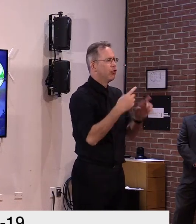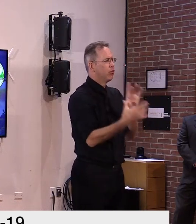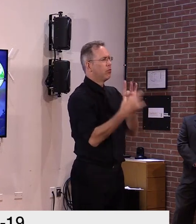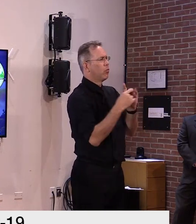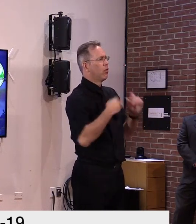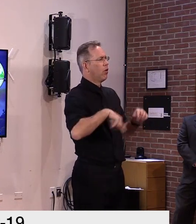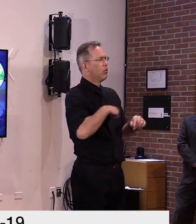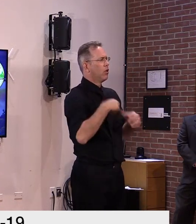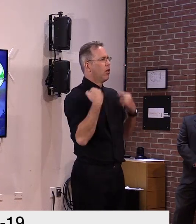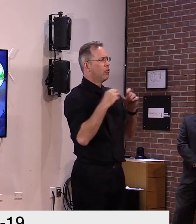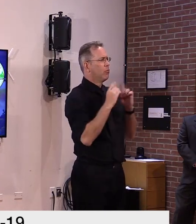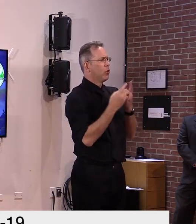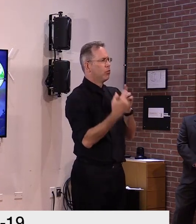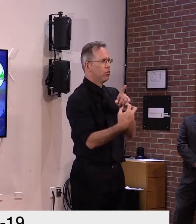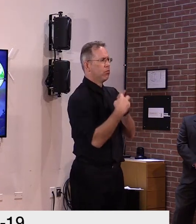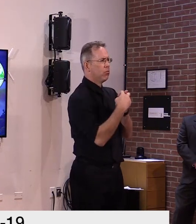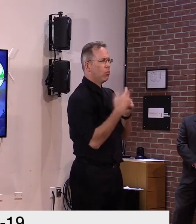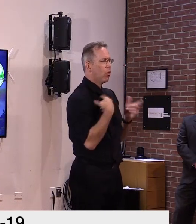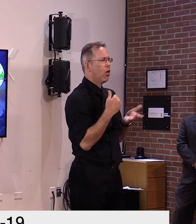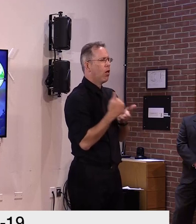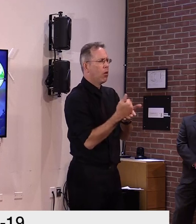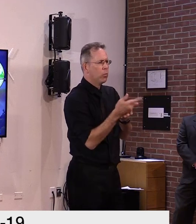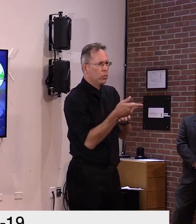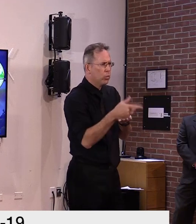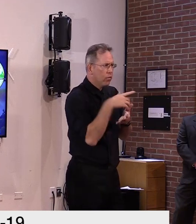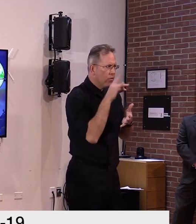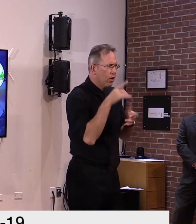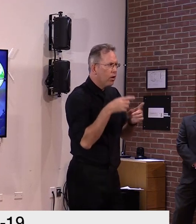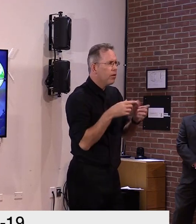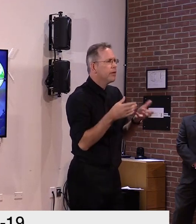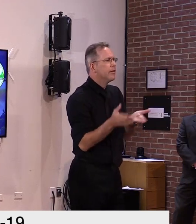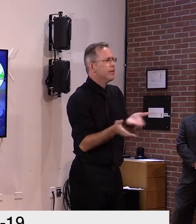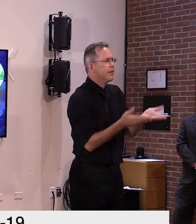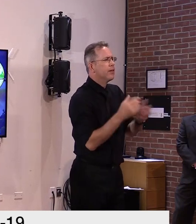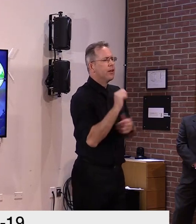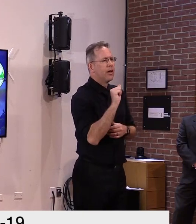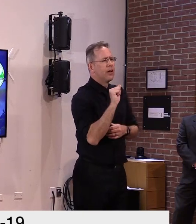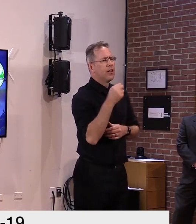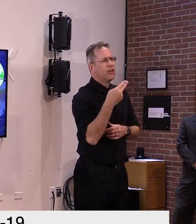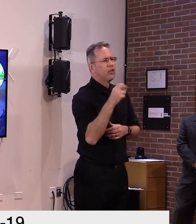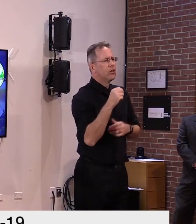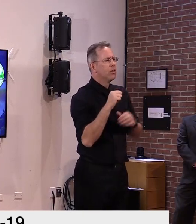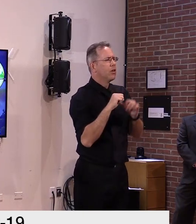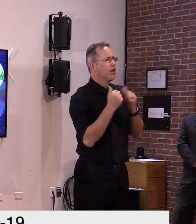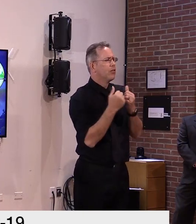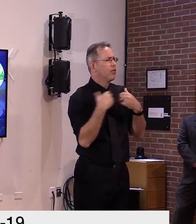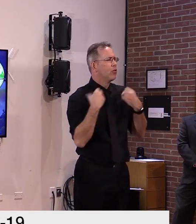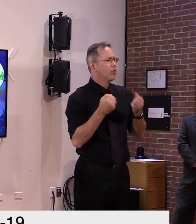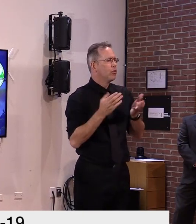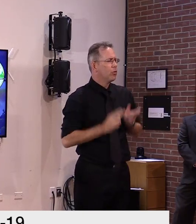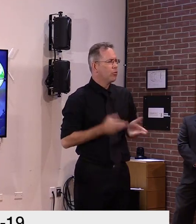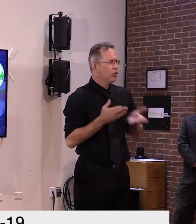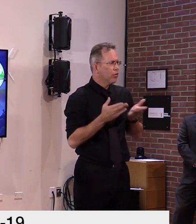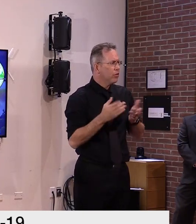that to the appropriate part of the Agency of Human Services. But getting to your broader question,